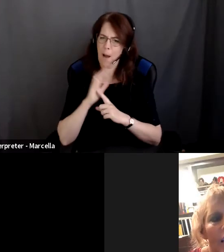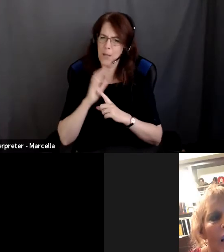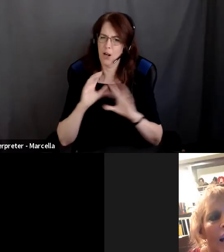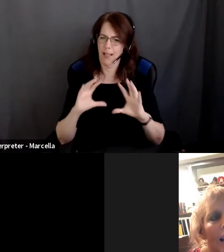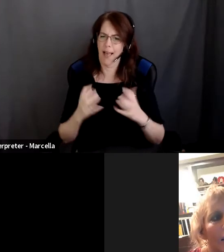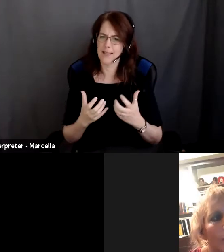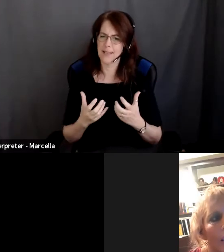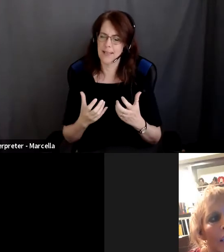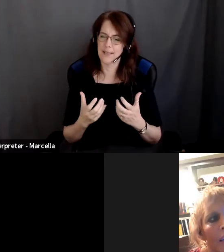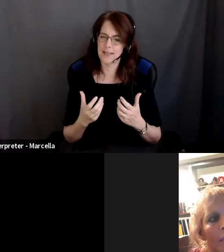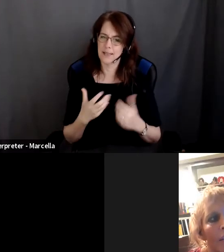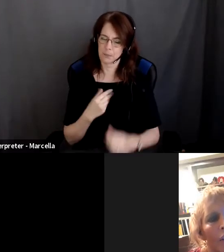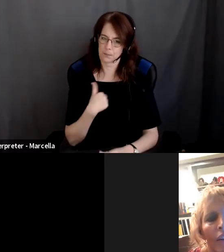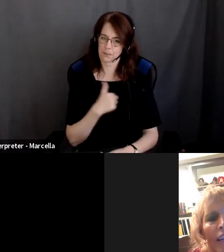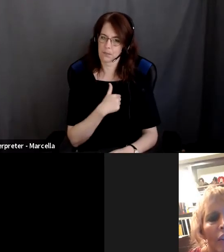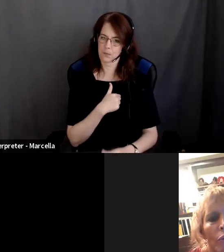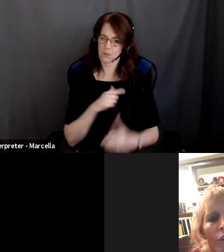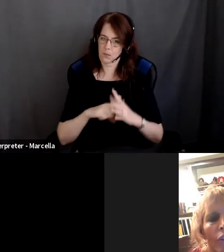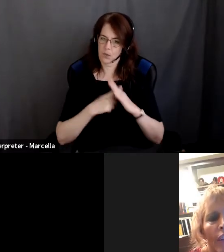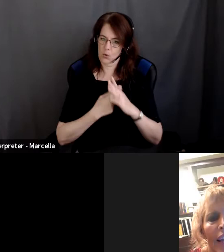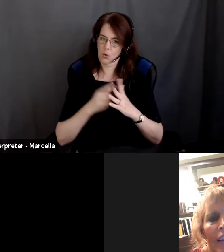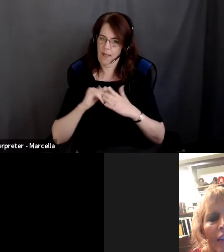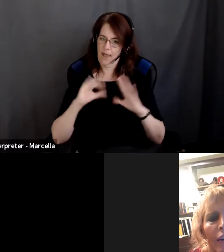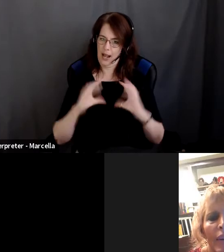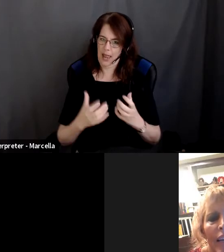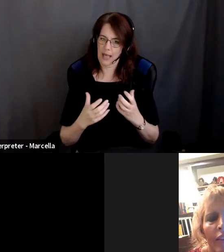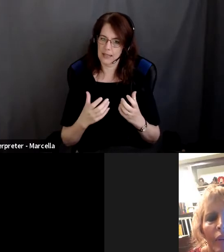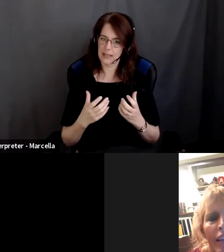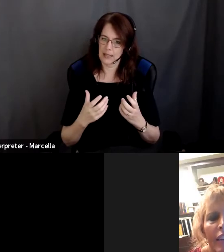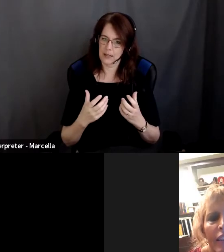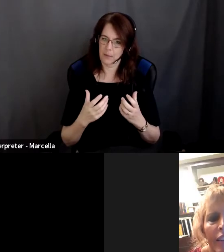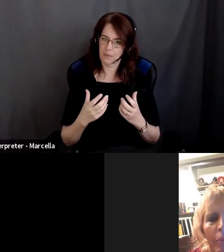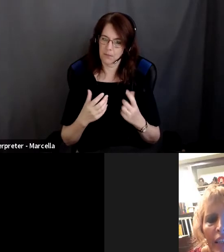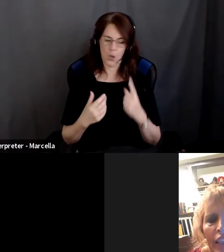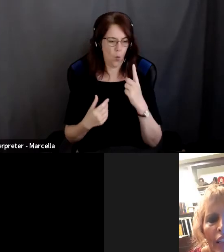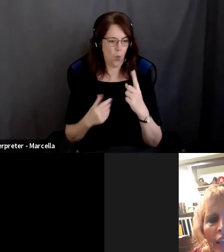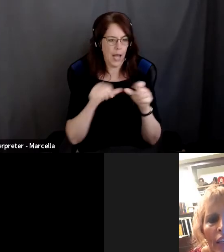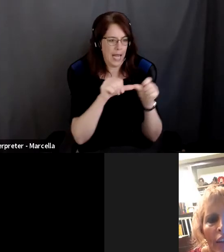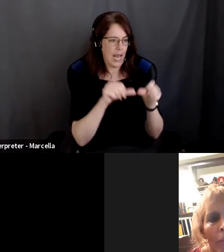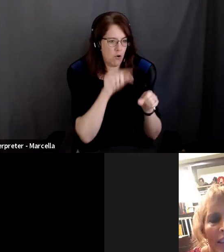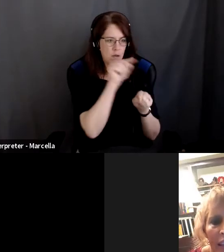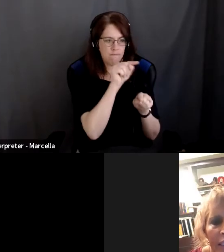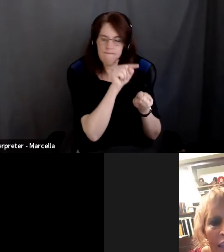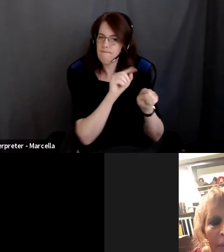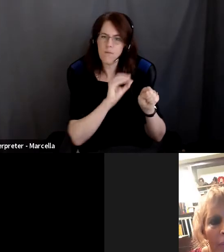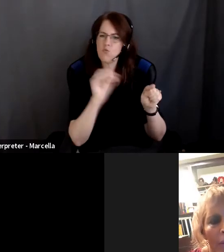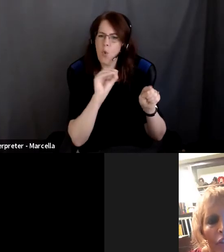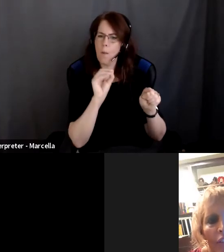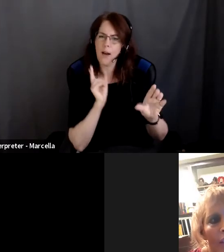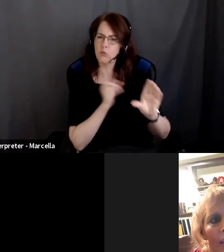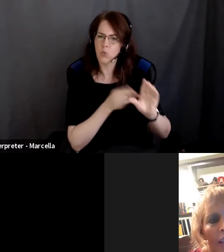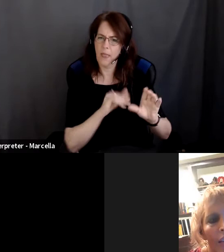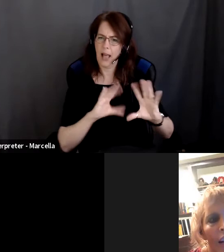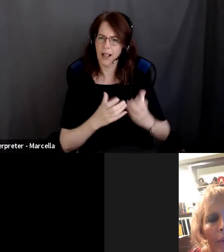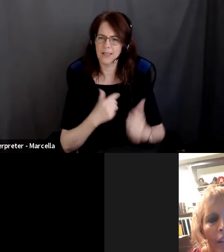class. And we started that course, and we had this one county that nobody signed up, and we were